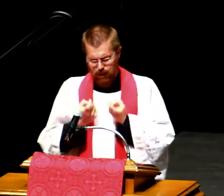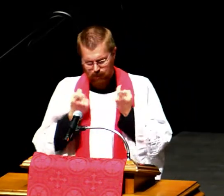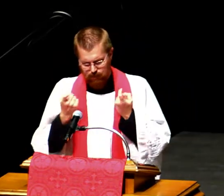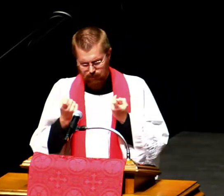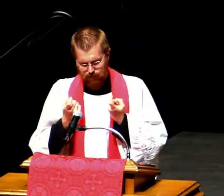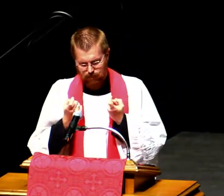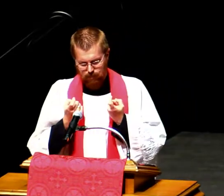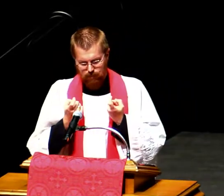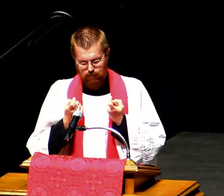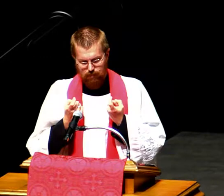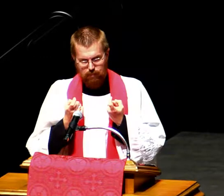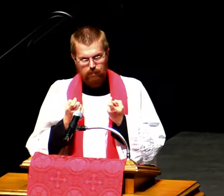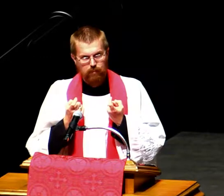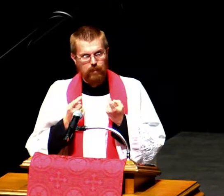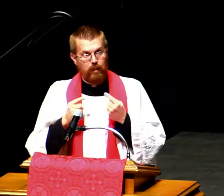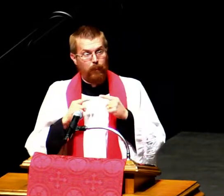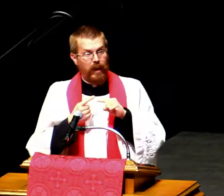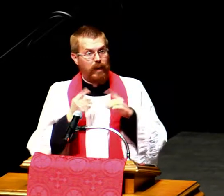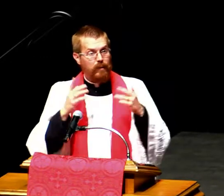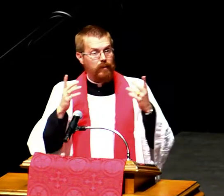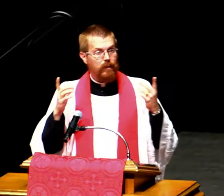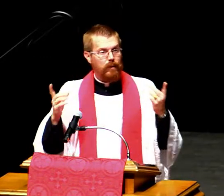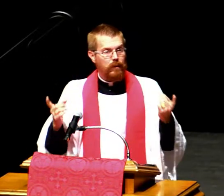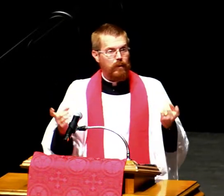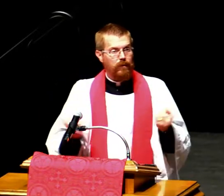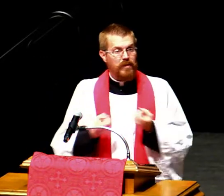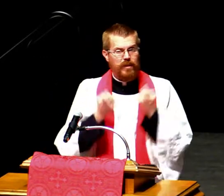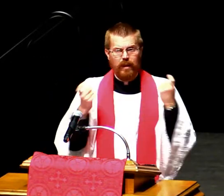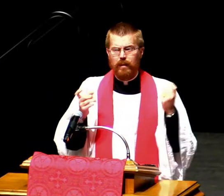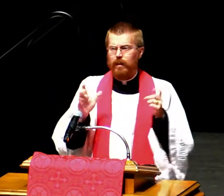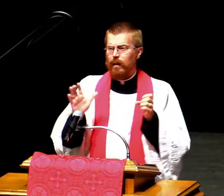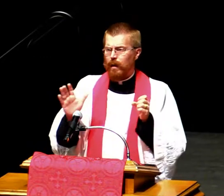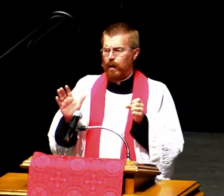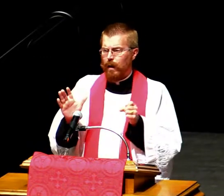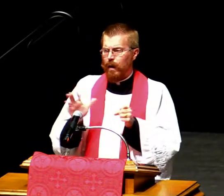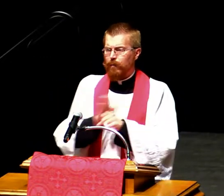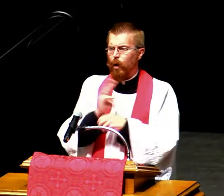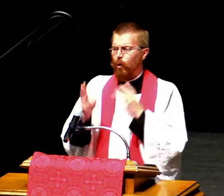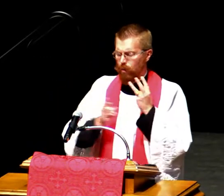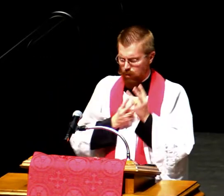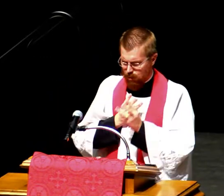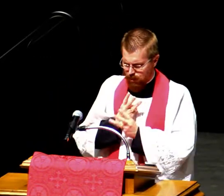sin, the pain of the sin of the whole world.